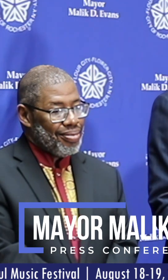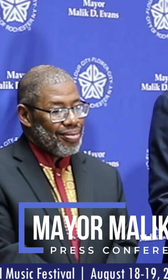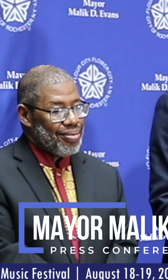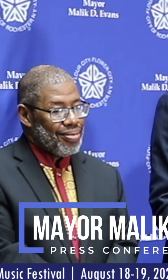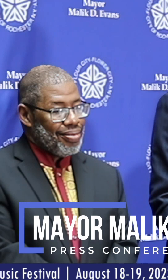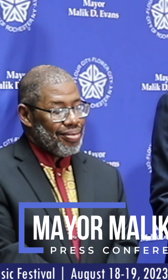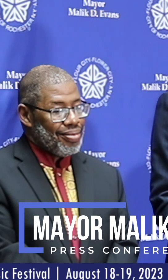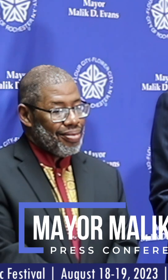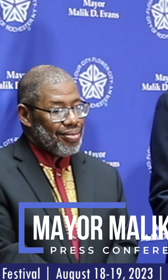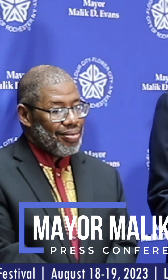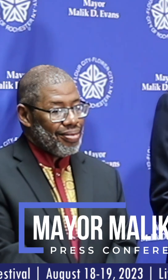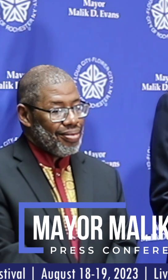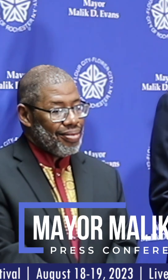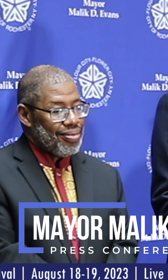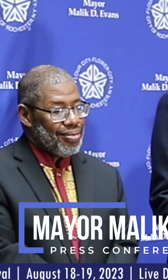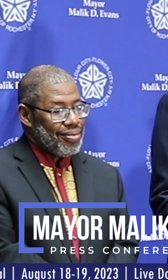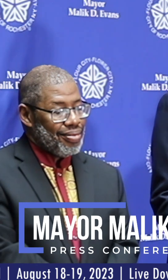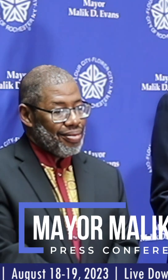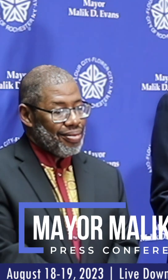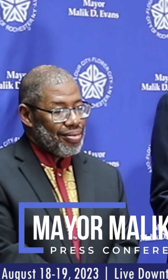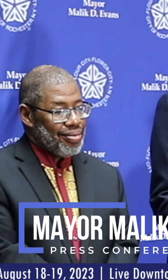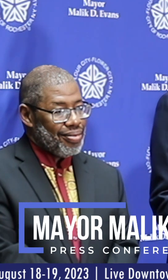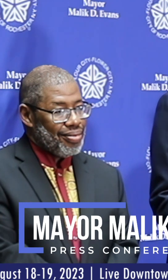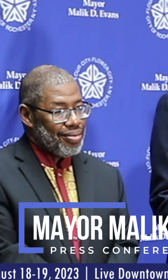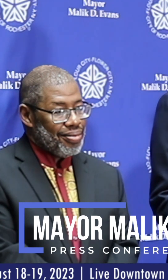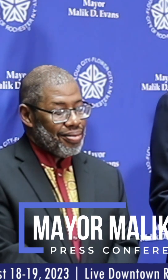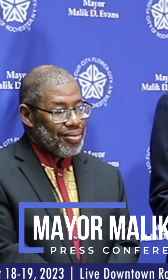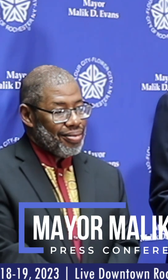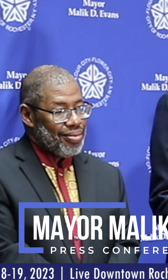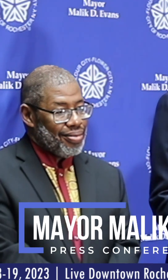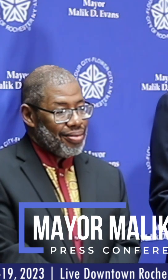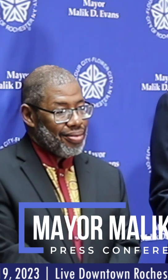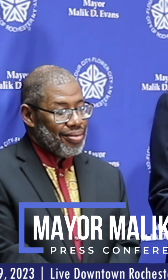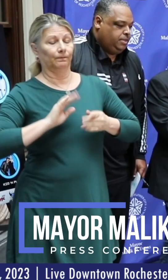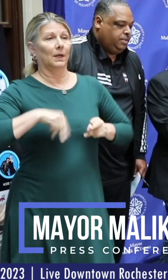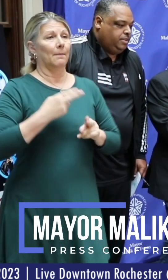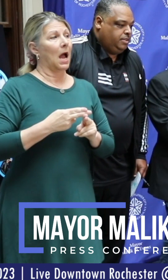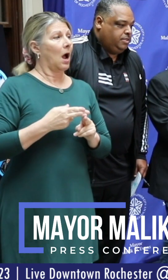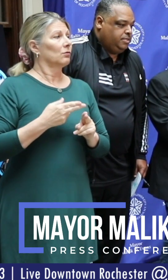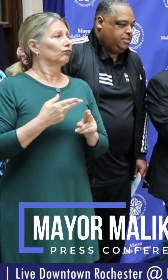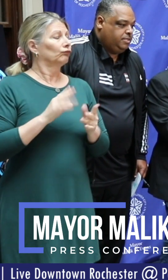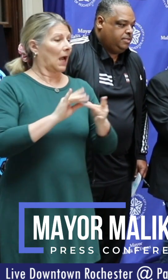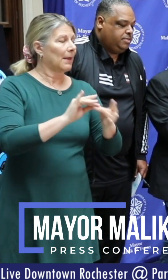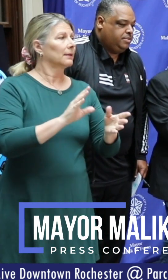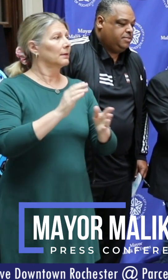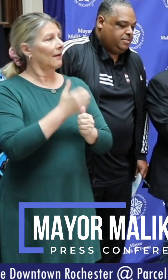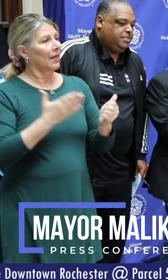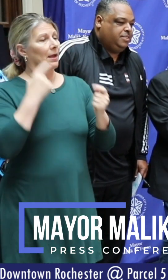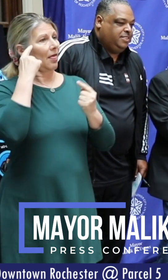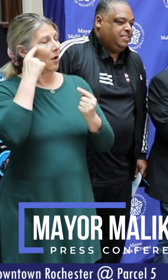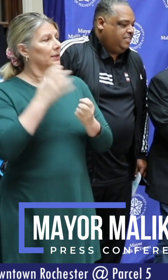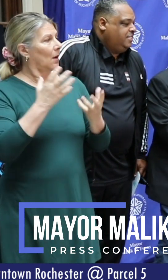year after year. Now before I come back up and give some more thoughts and comments, I want Varick to get up here